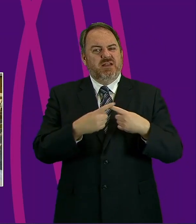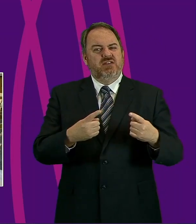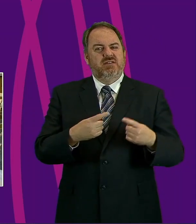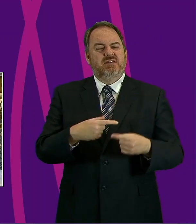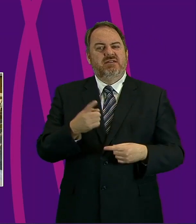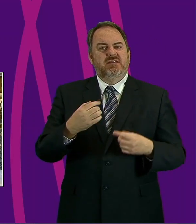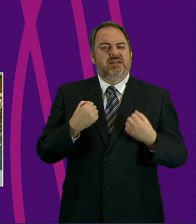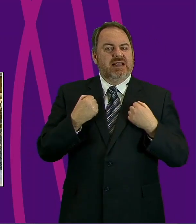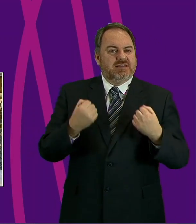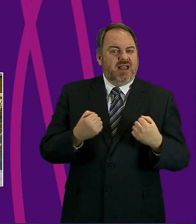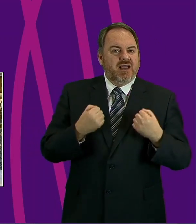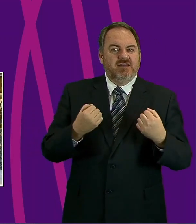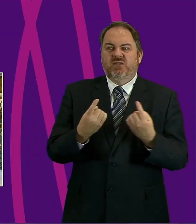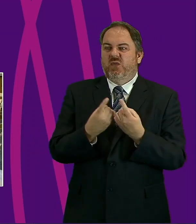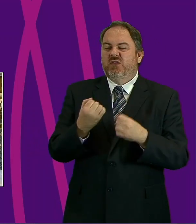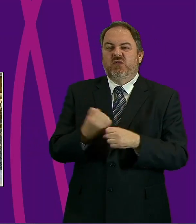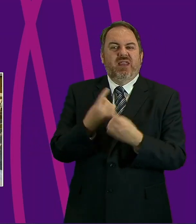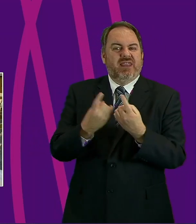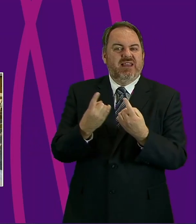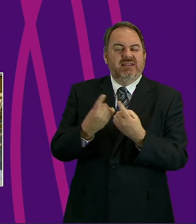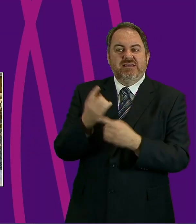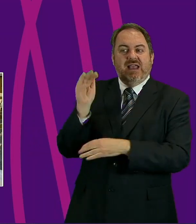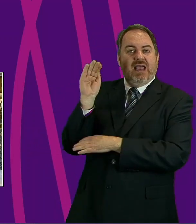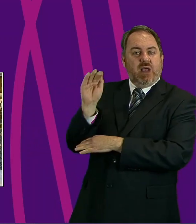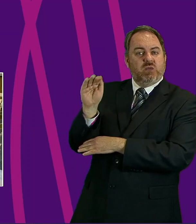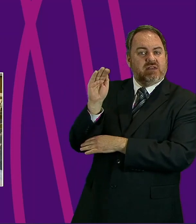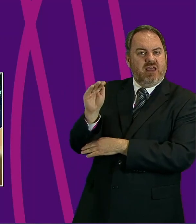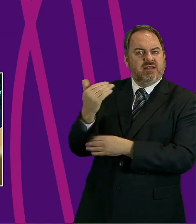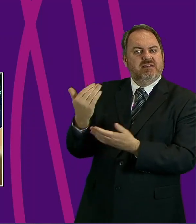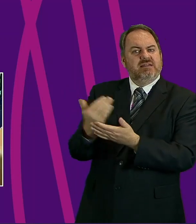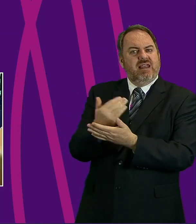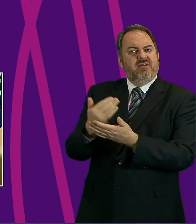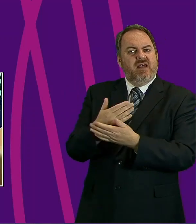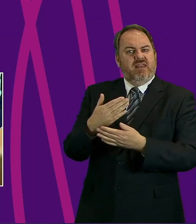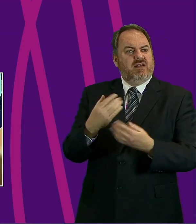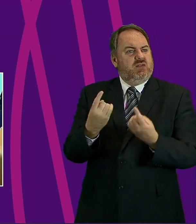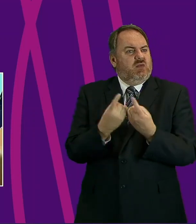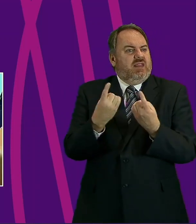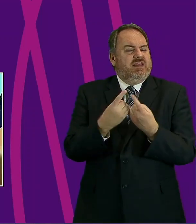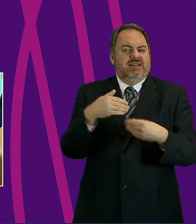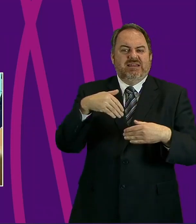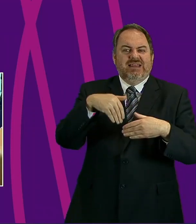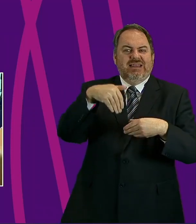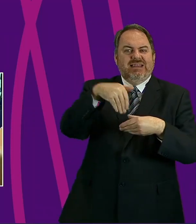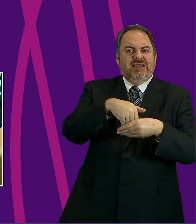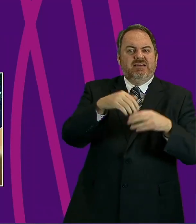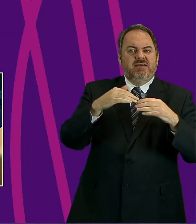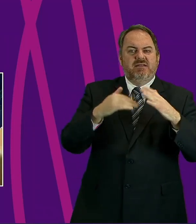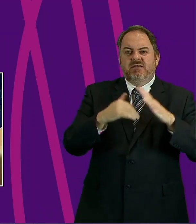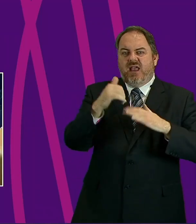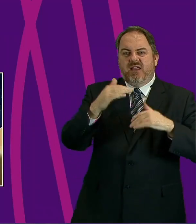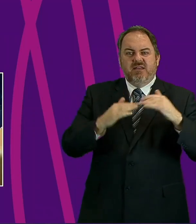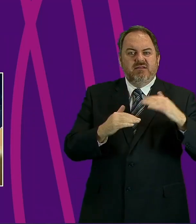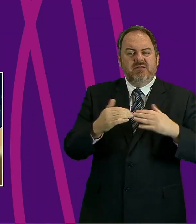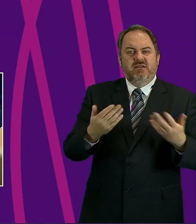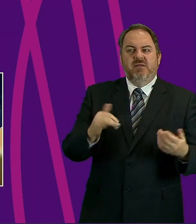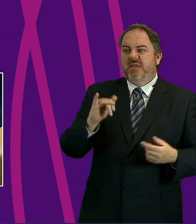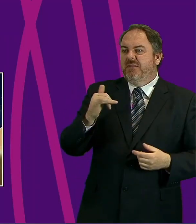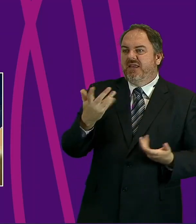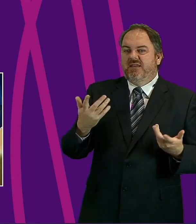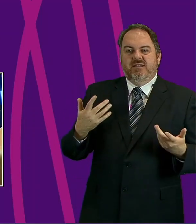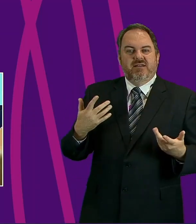generally safer than those taking part inside. So can't you give any guidance about the government's thinking? Say an activity could take